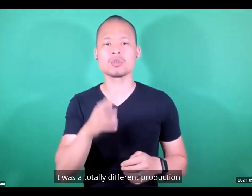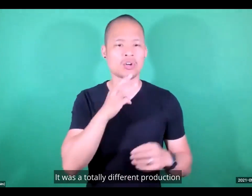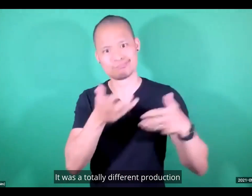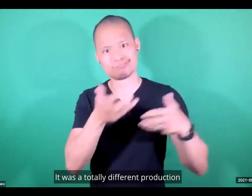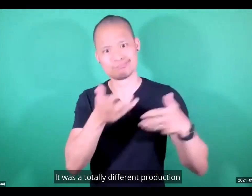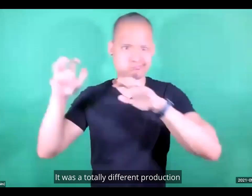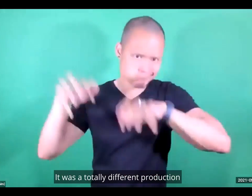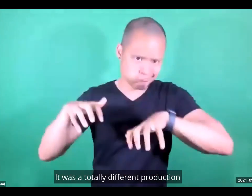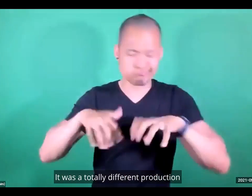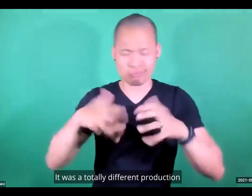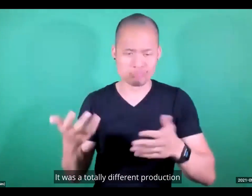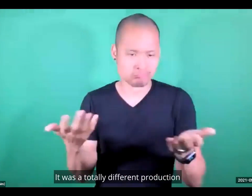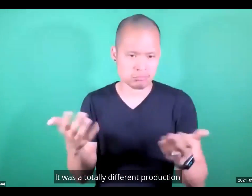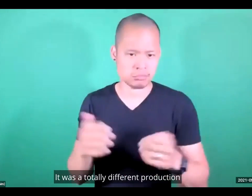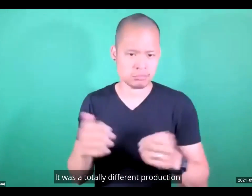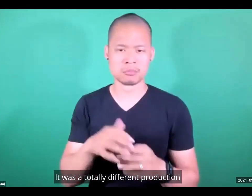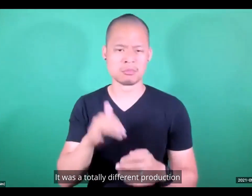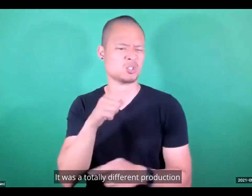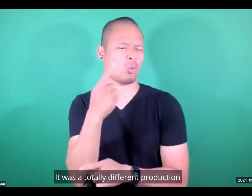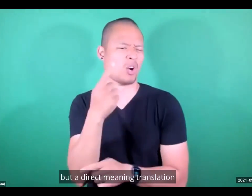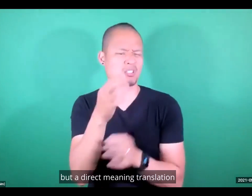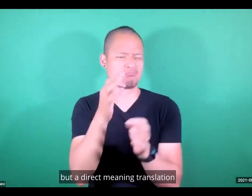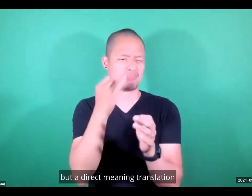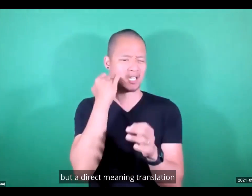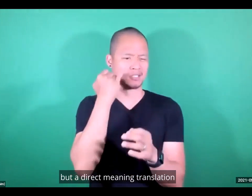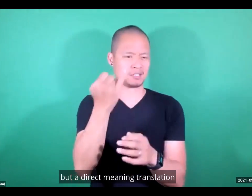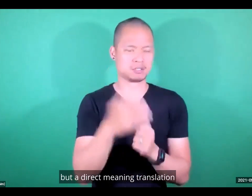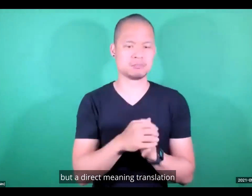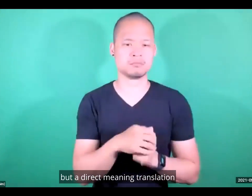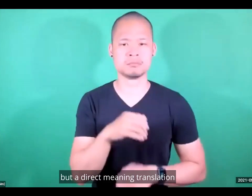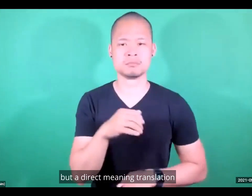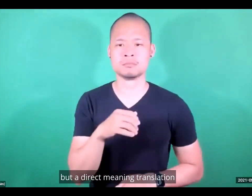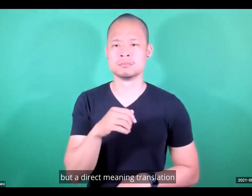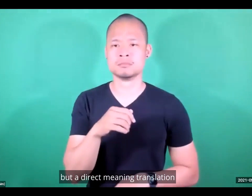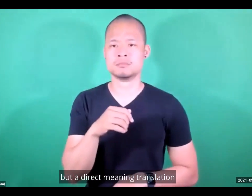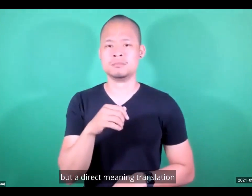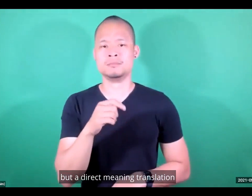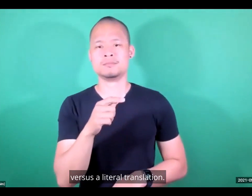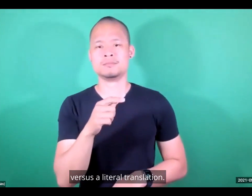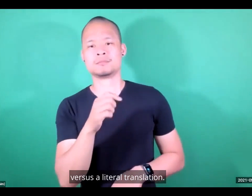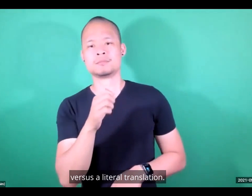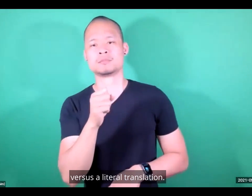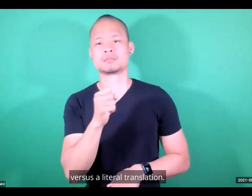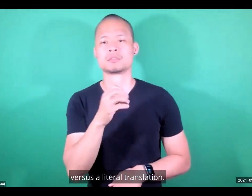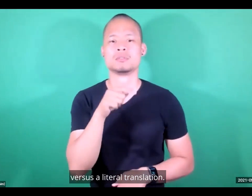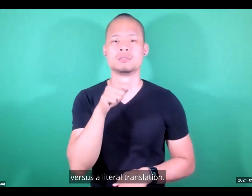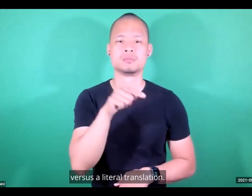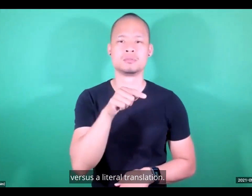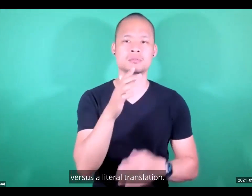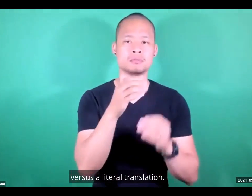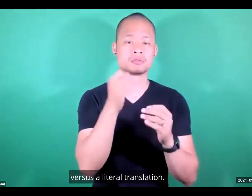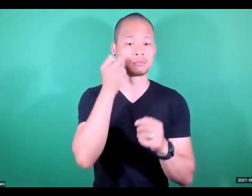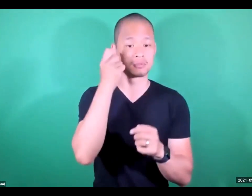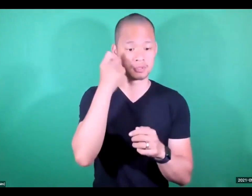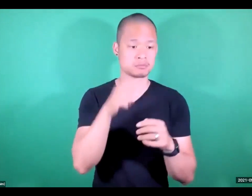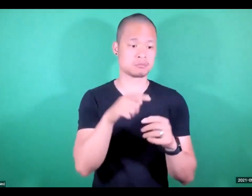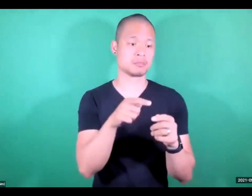from the sky. It was a totally different production, but a direct meaning translation versus a literal